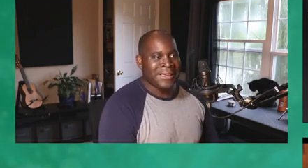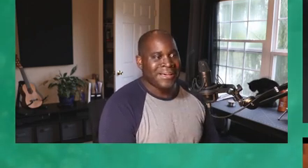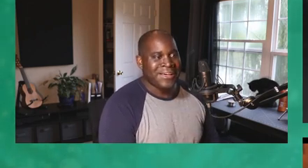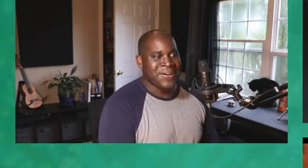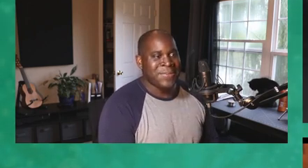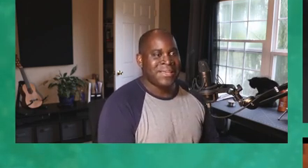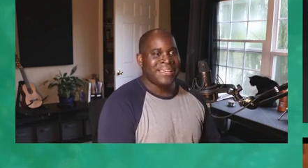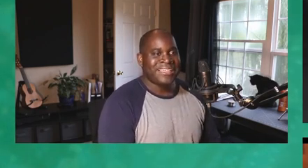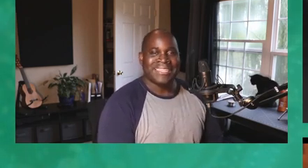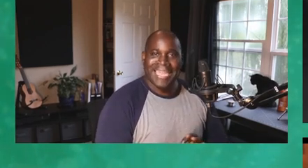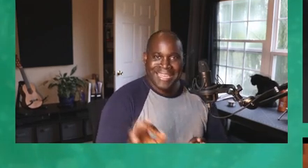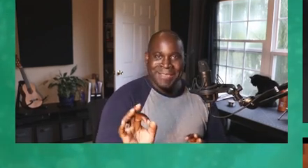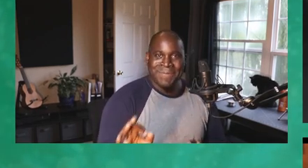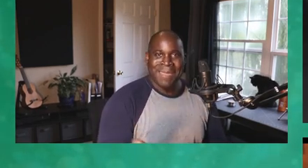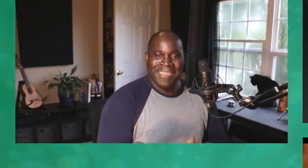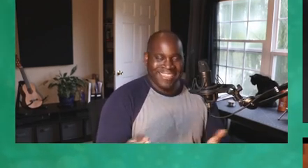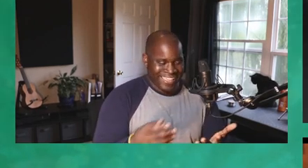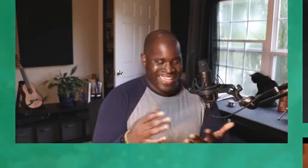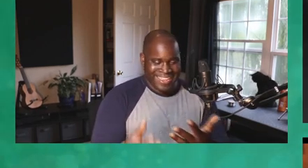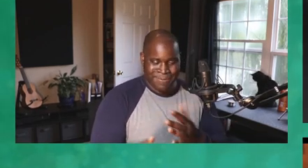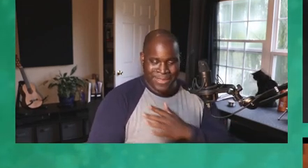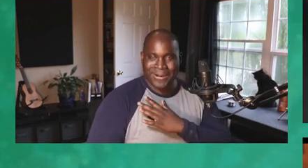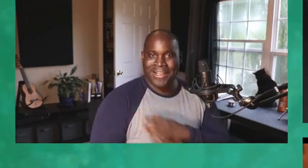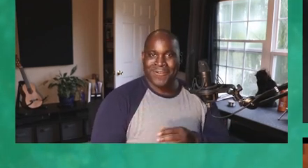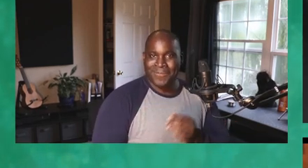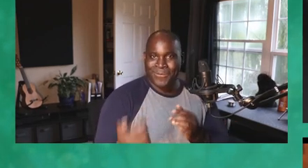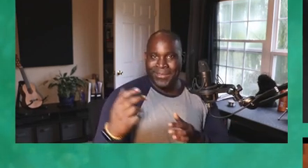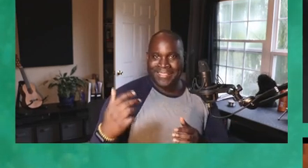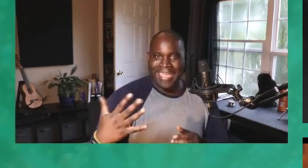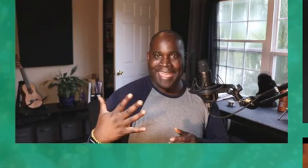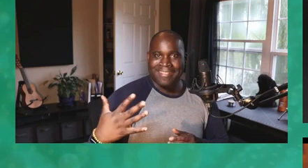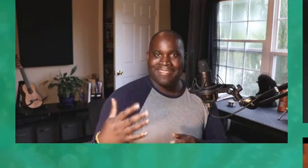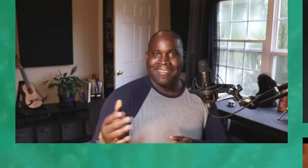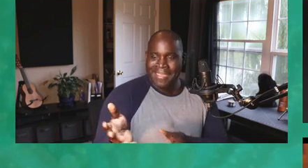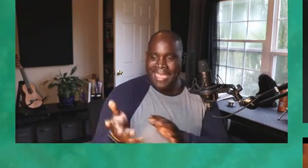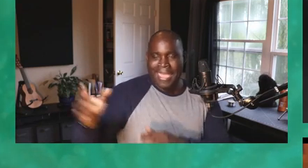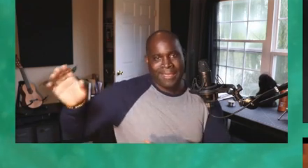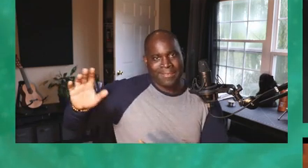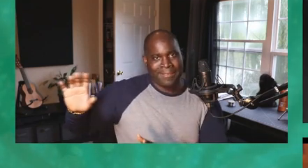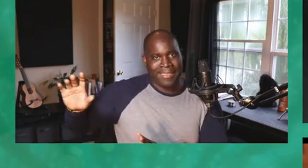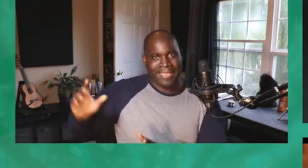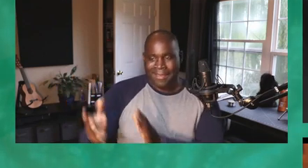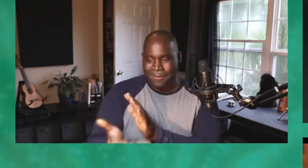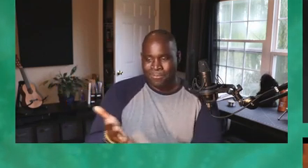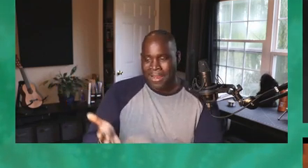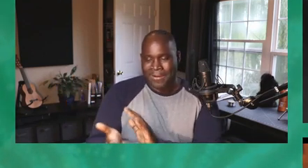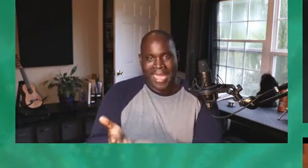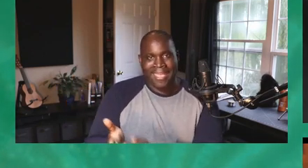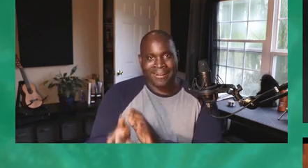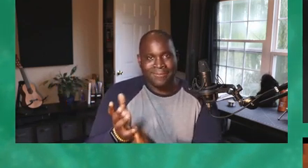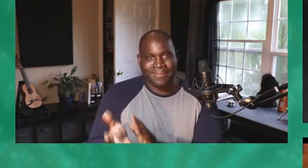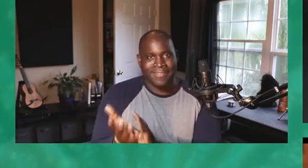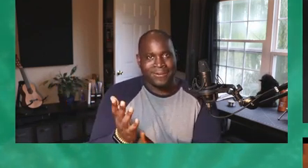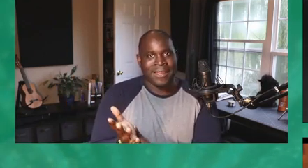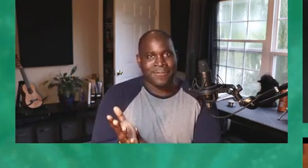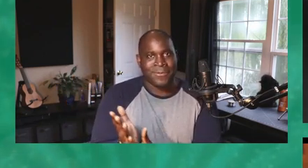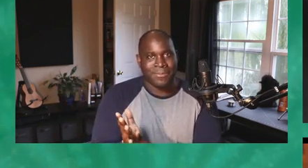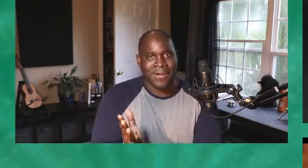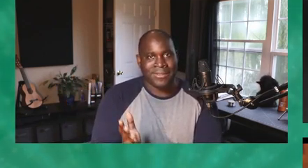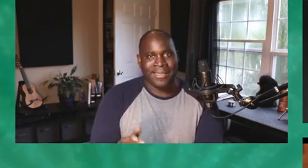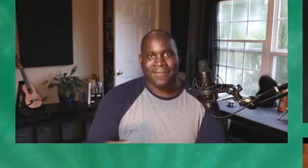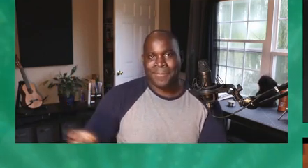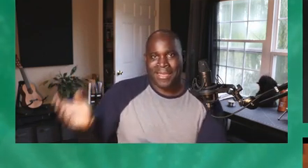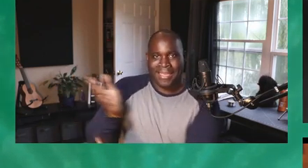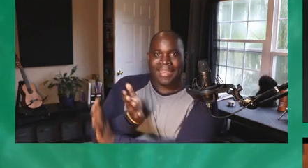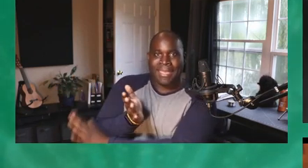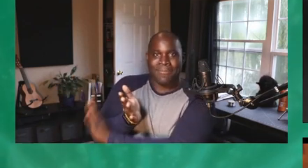on lighting, maybe, and better contrast between like the hands and like brown hands that are covered with